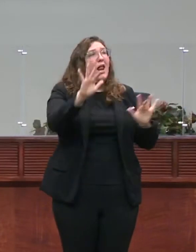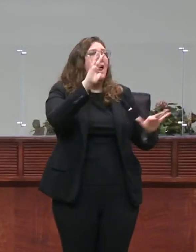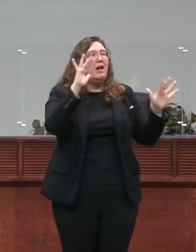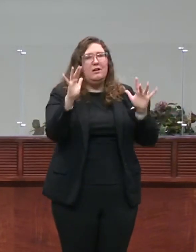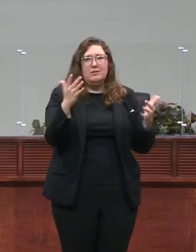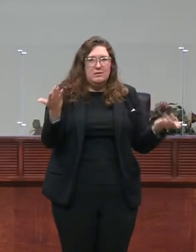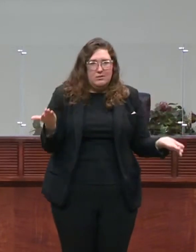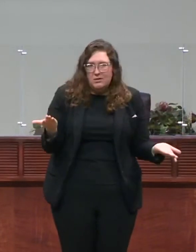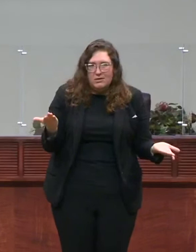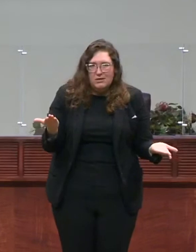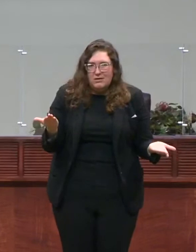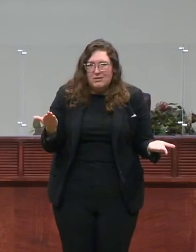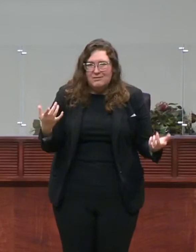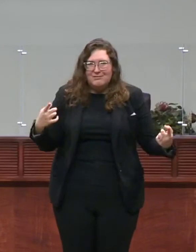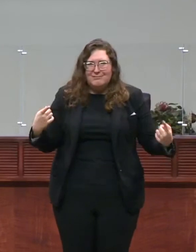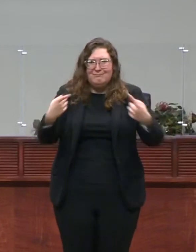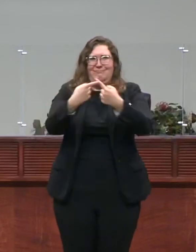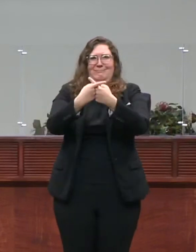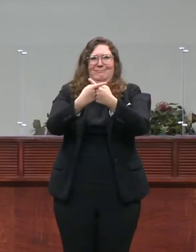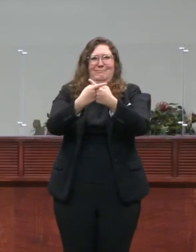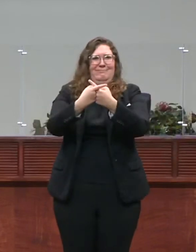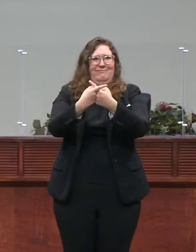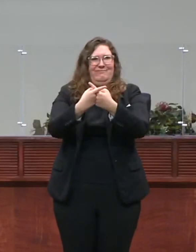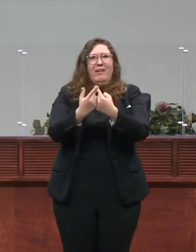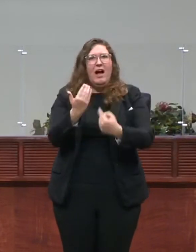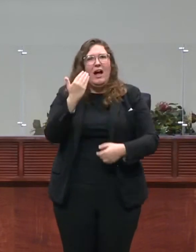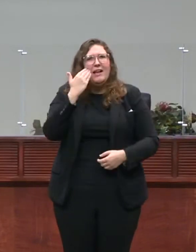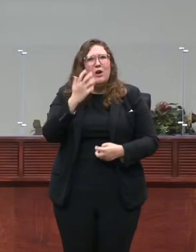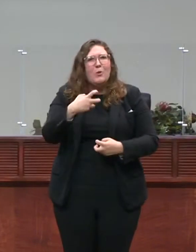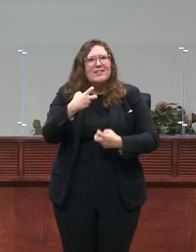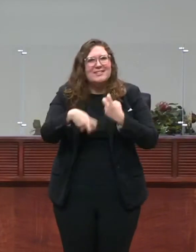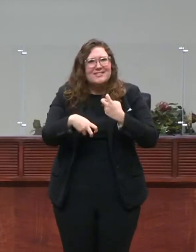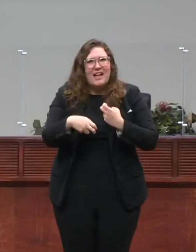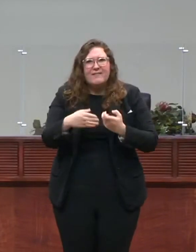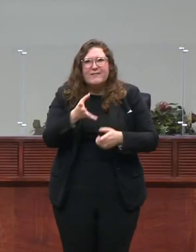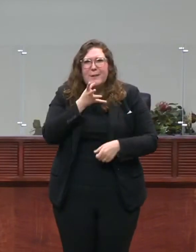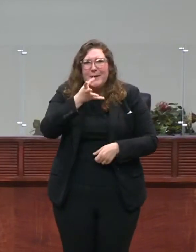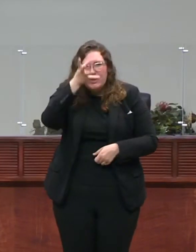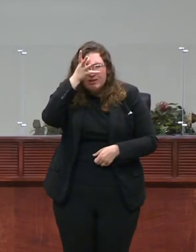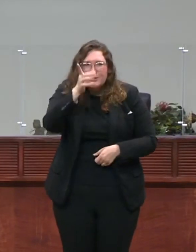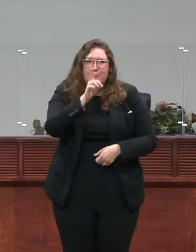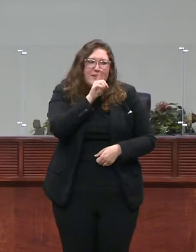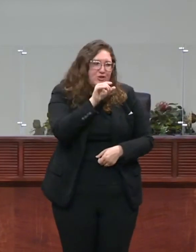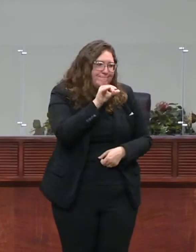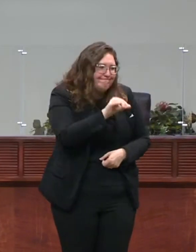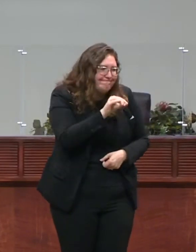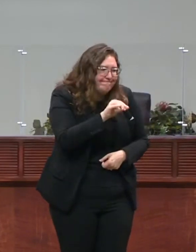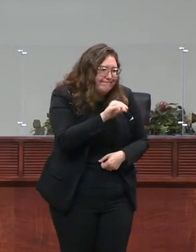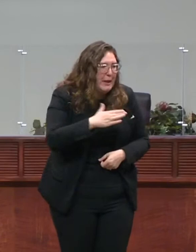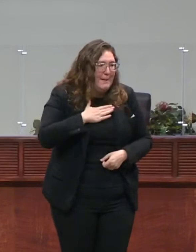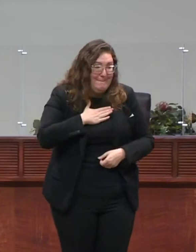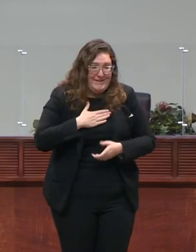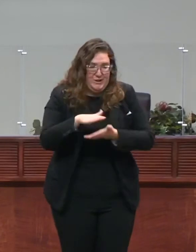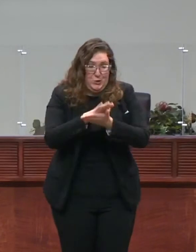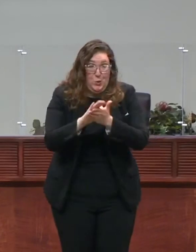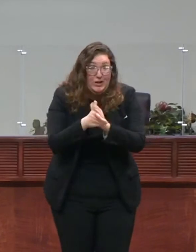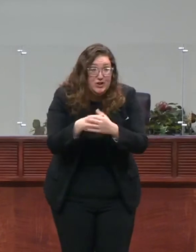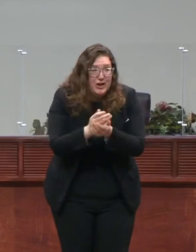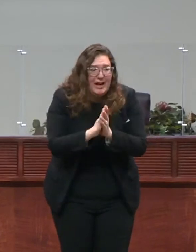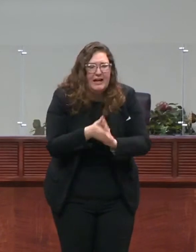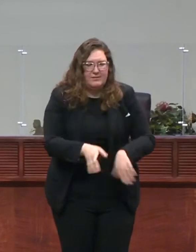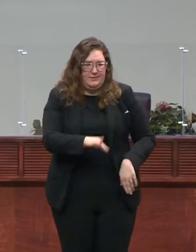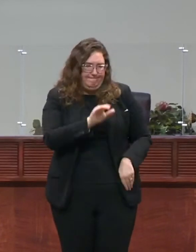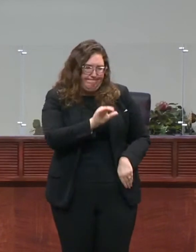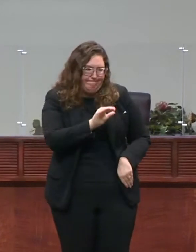And I know it's a challenge for the parents to keep the kids washing their hands, to keep a facial covering if the